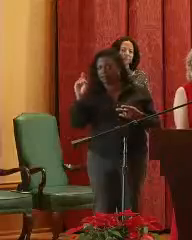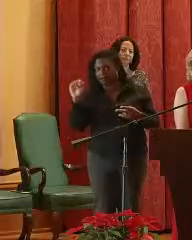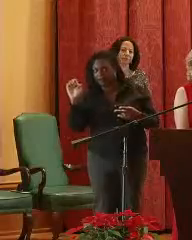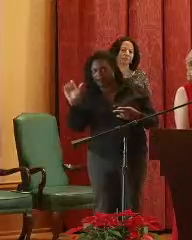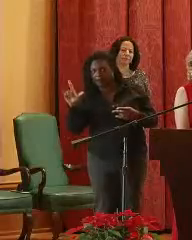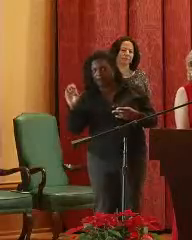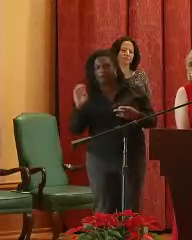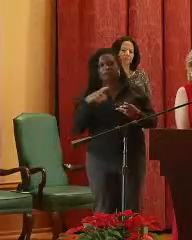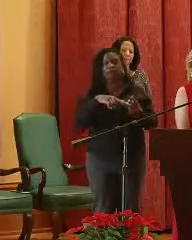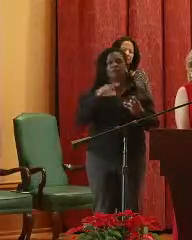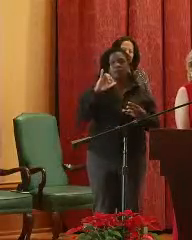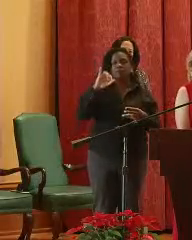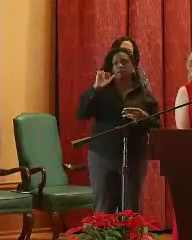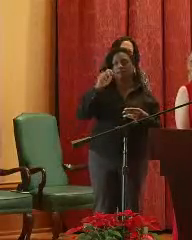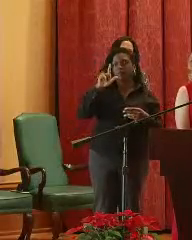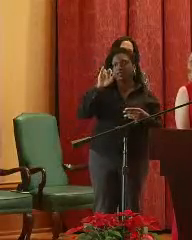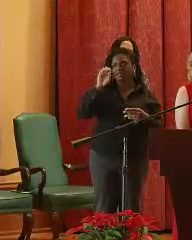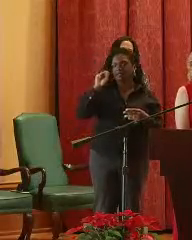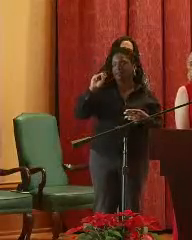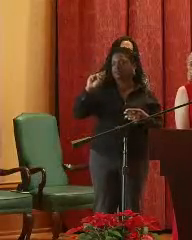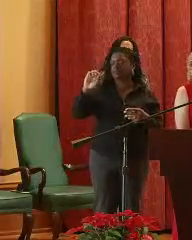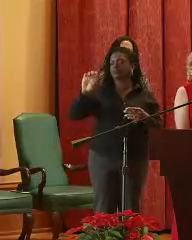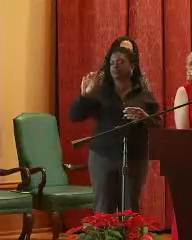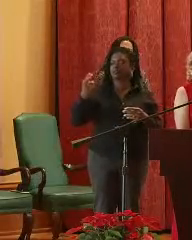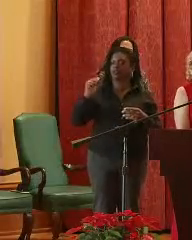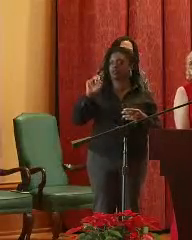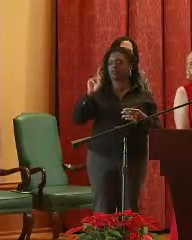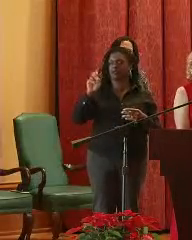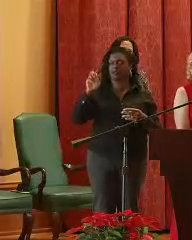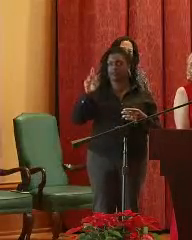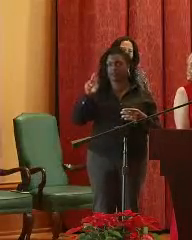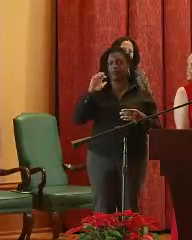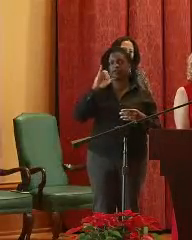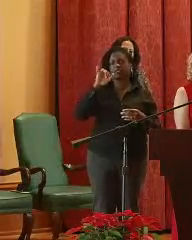Bob Crow, Jane Everson, and Sue Killam.